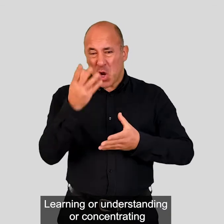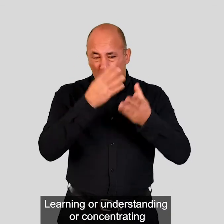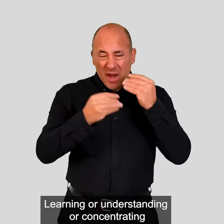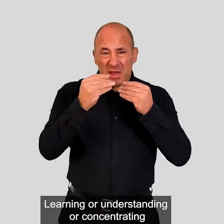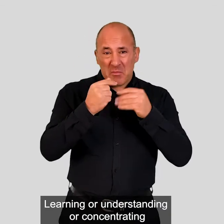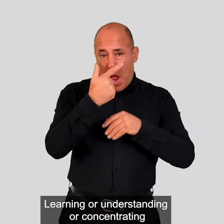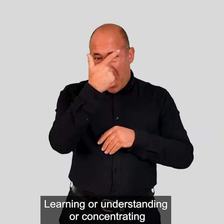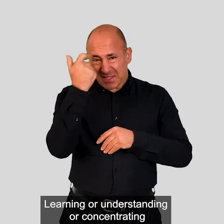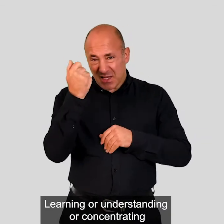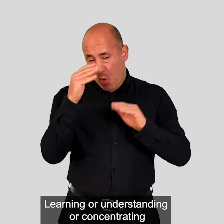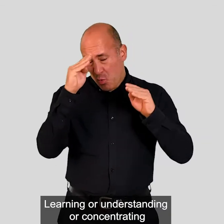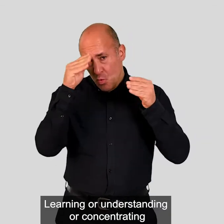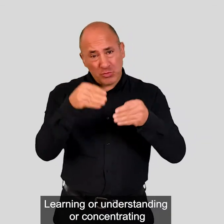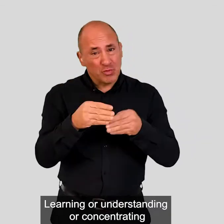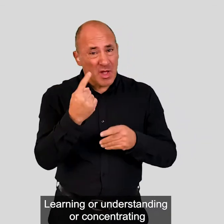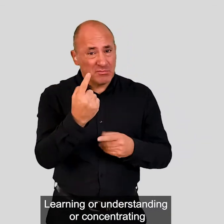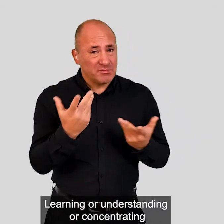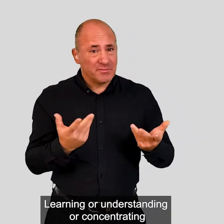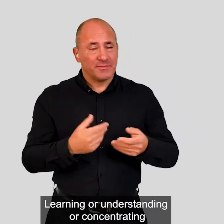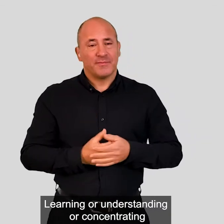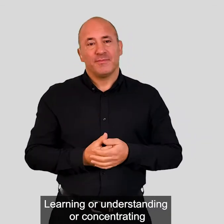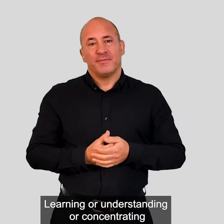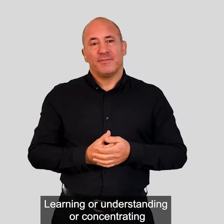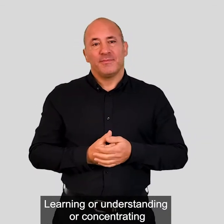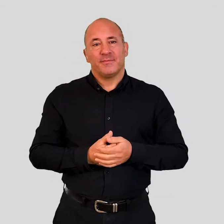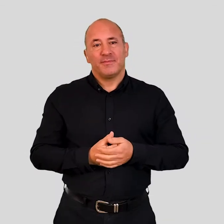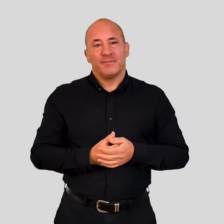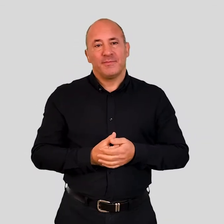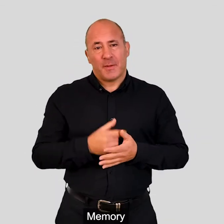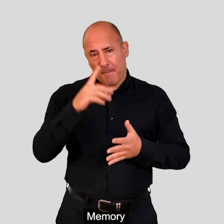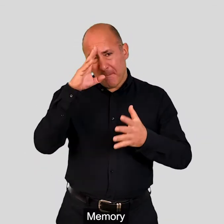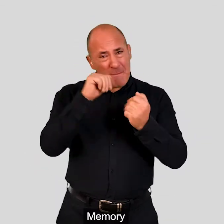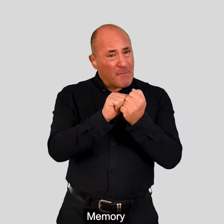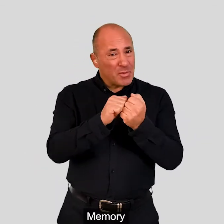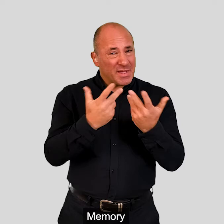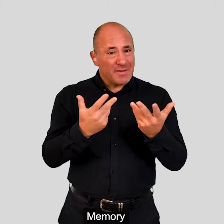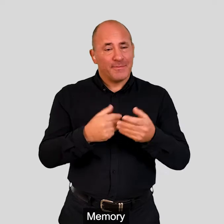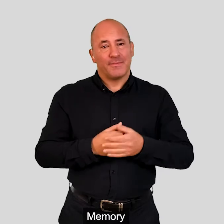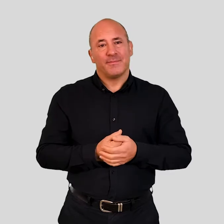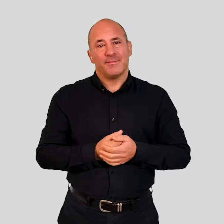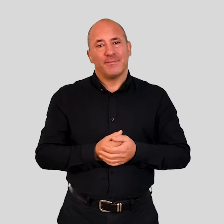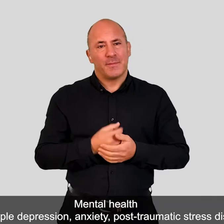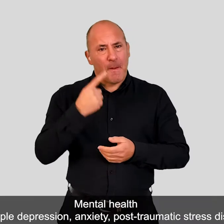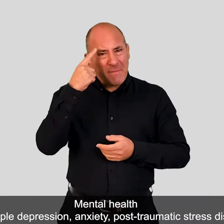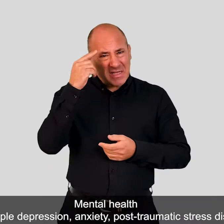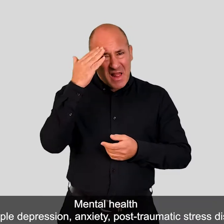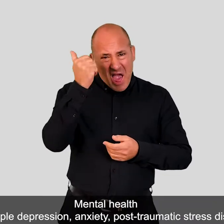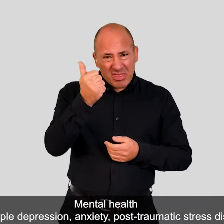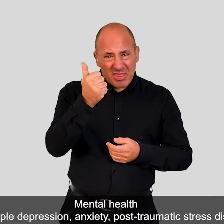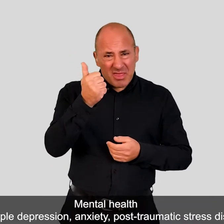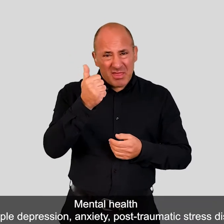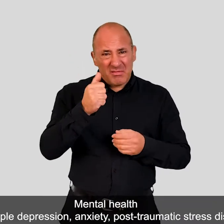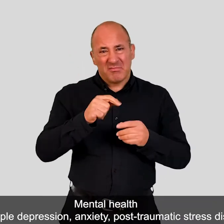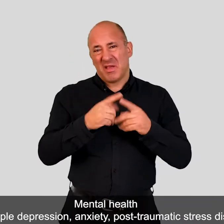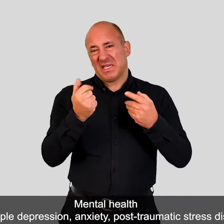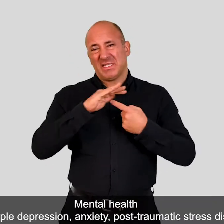or understanding or concentrating. Memory. Mental health, for